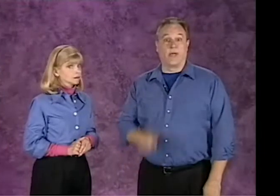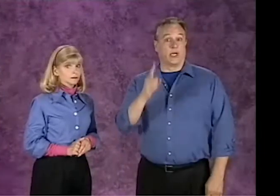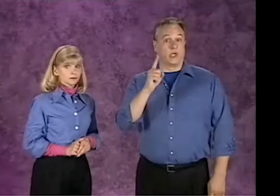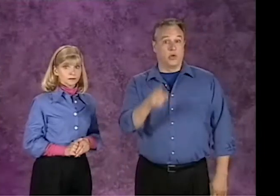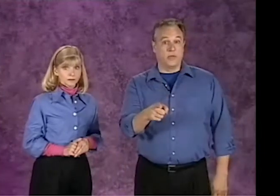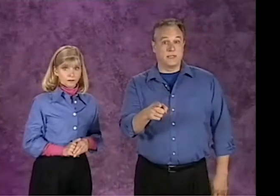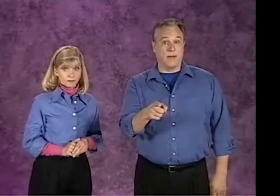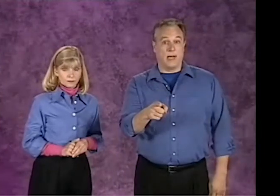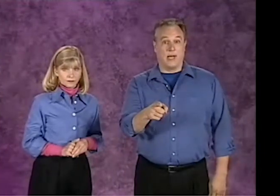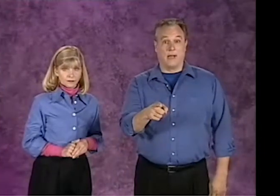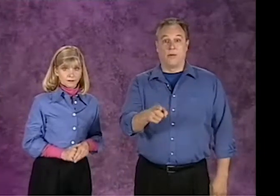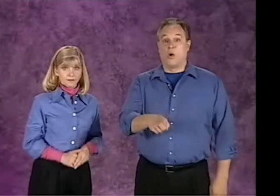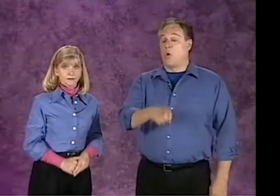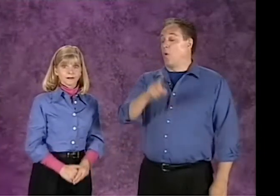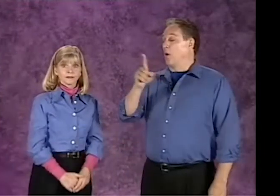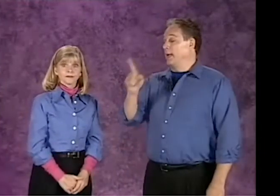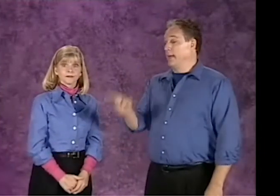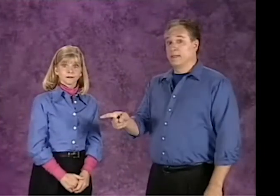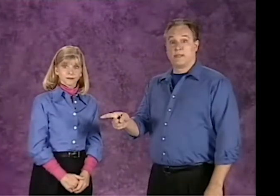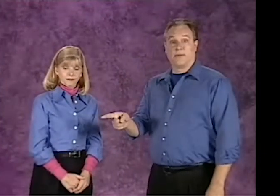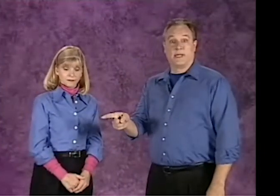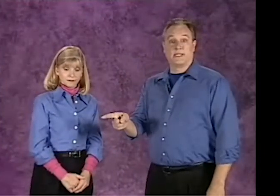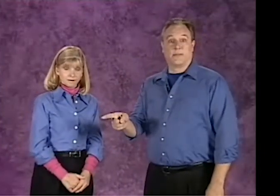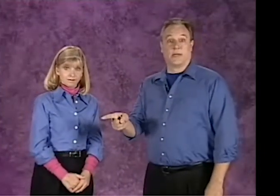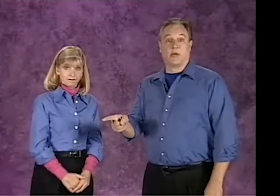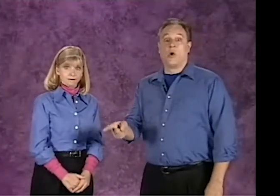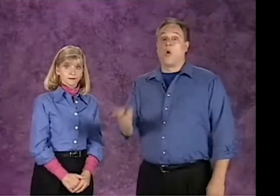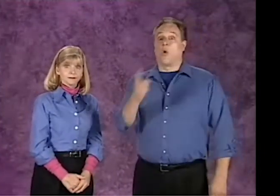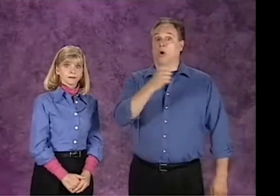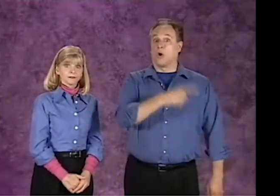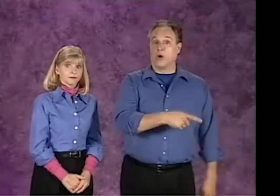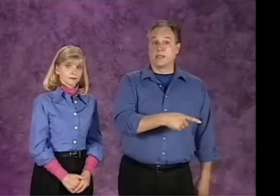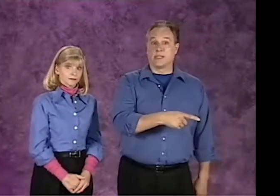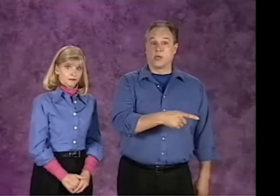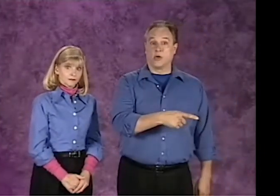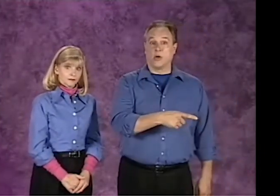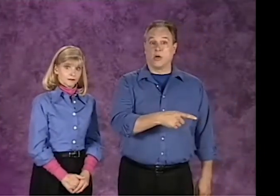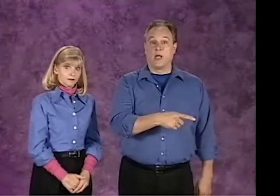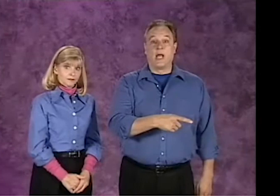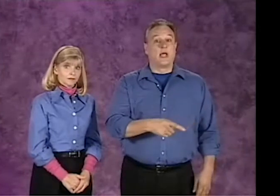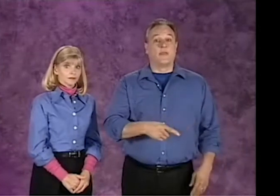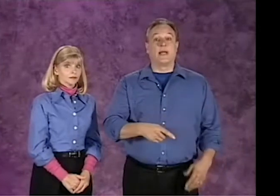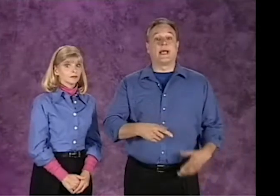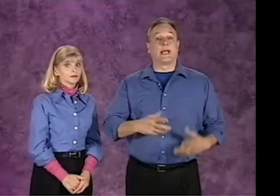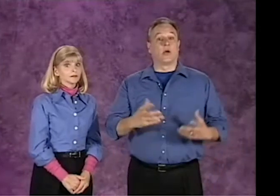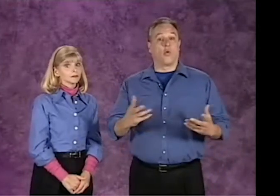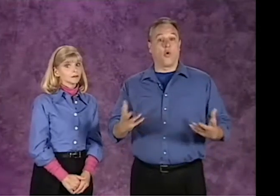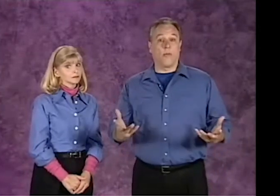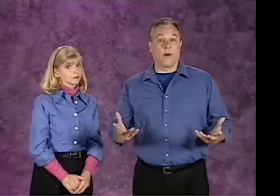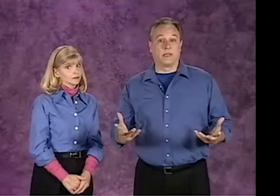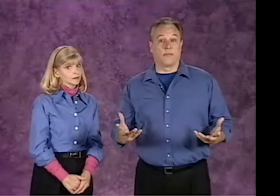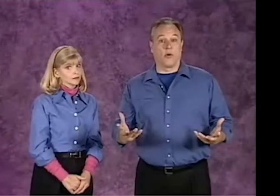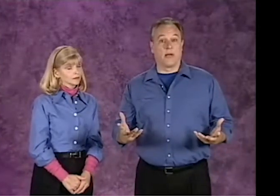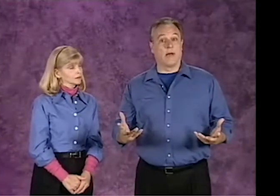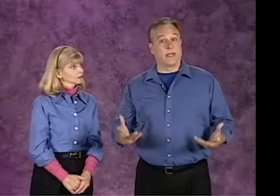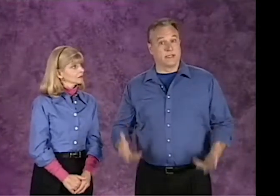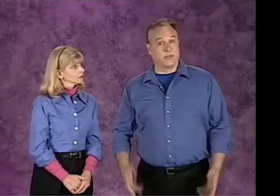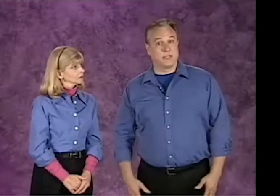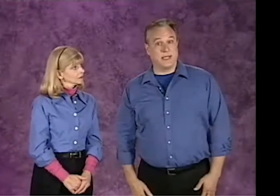that you is Bob, or him is a policeman, or her is the girl, then I can incorporate the pronoun into the